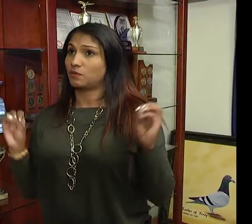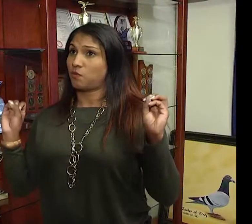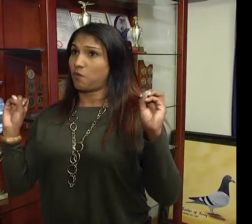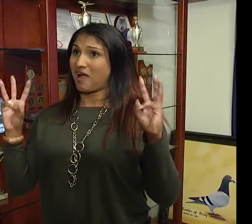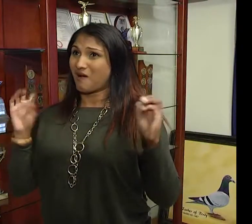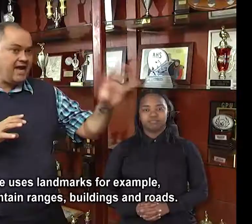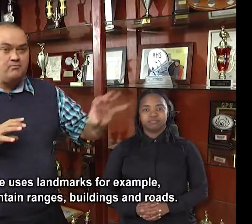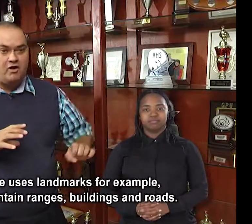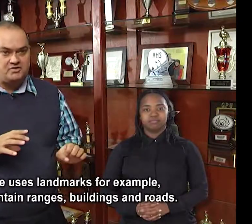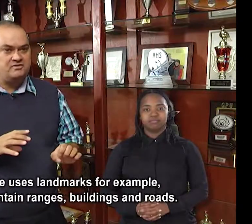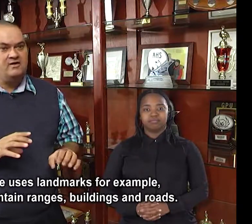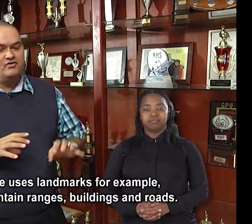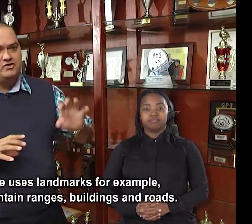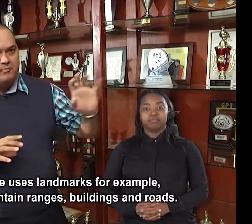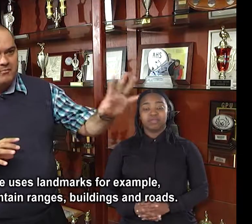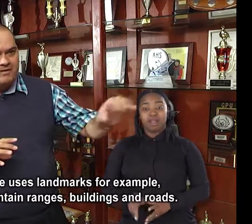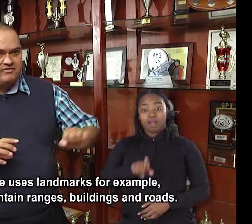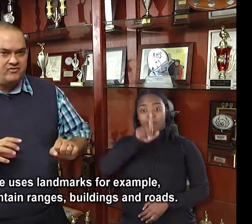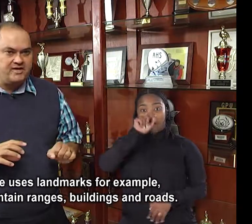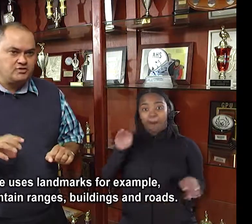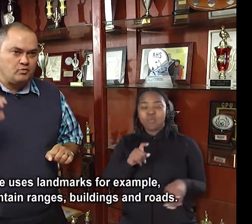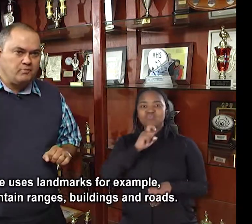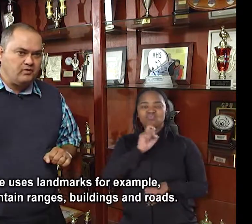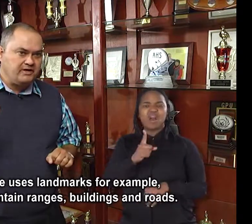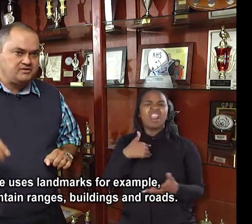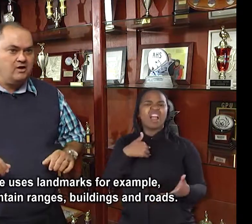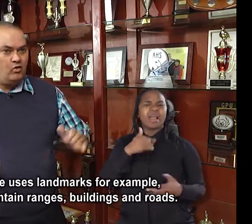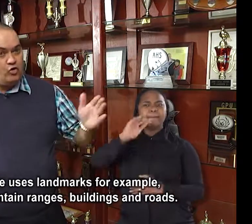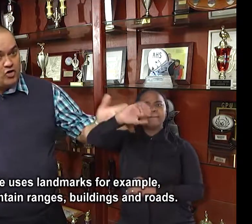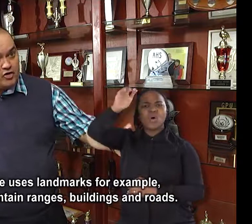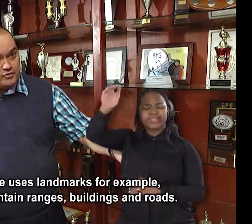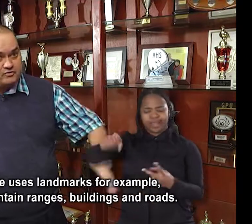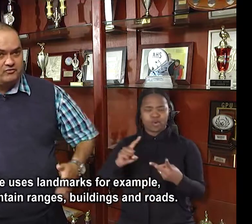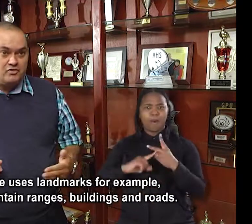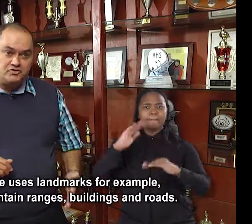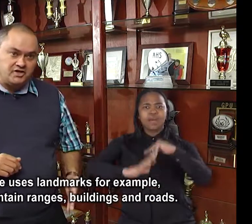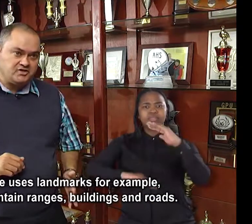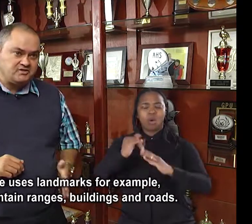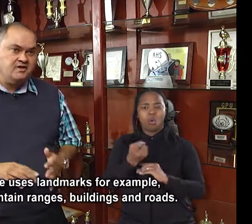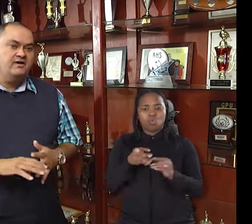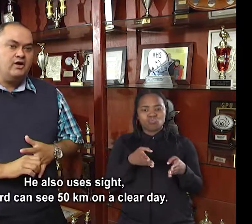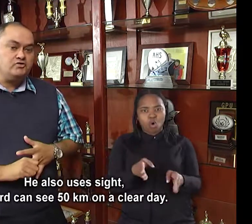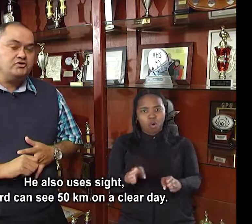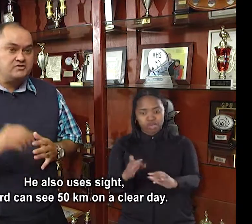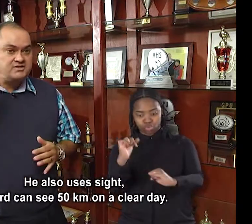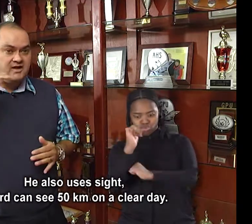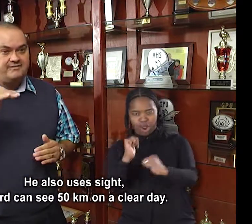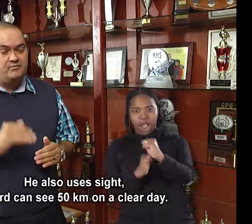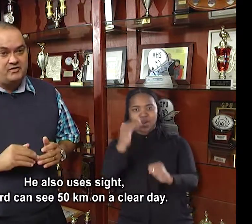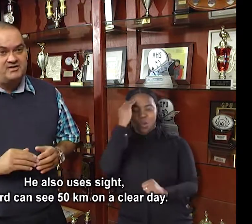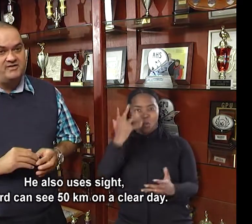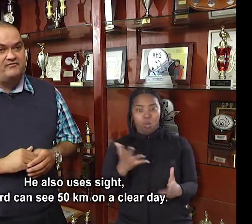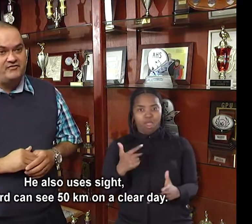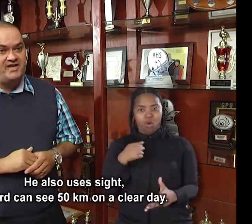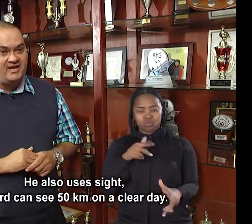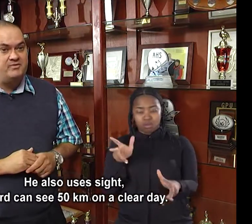He uses landmarks, for example, mountain ranges or buildings or roads, road structures. He also uses sight.